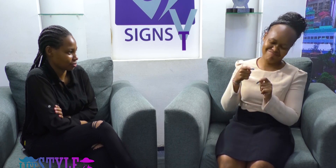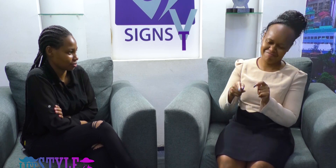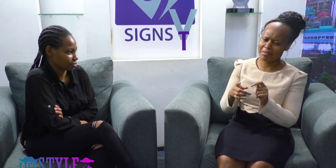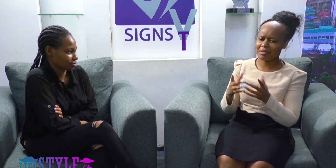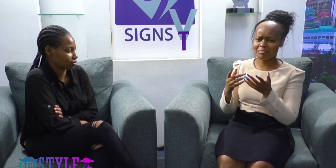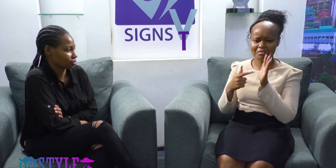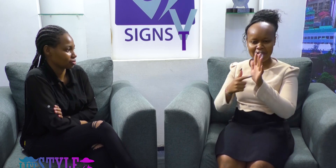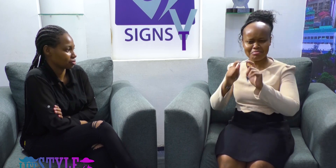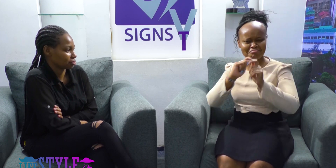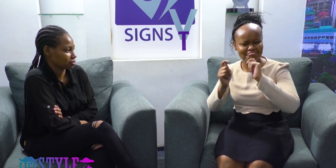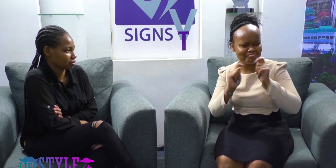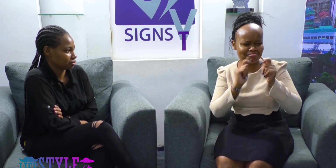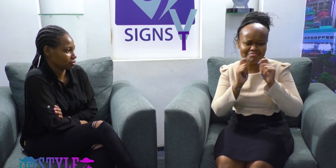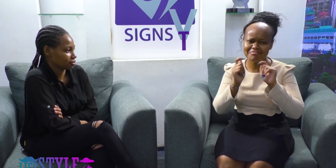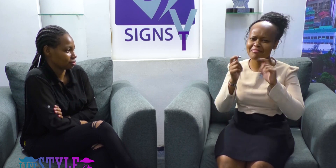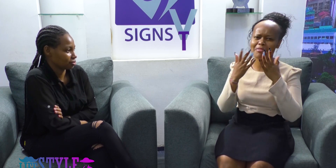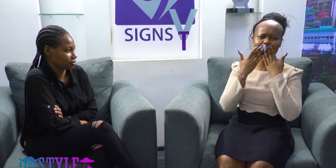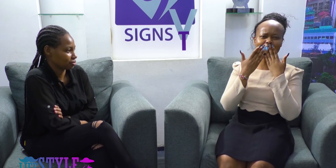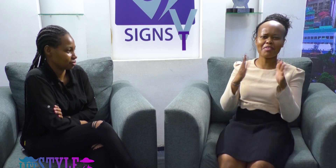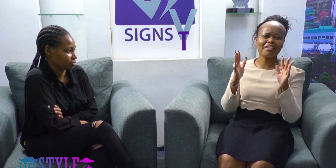it was for a show and I was